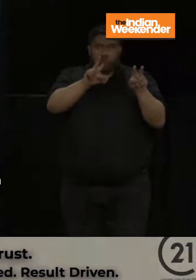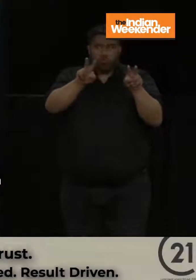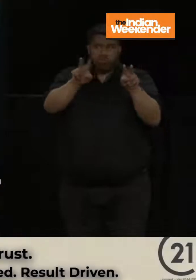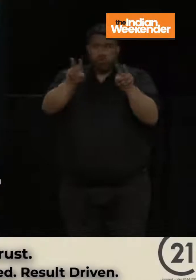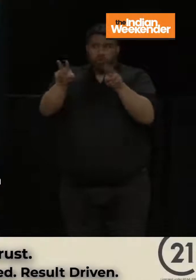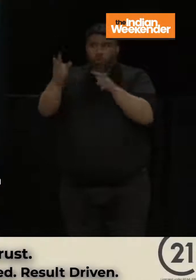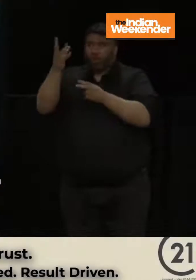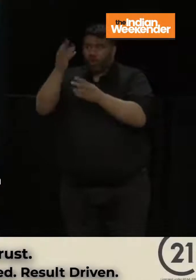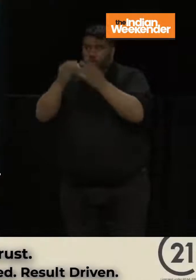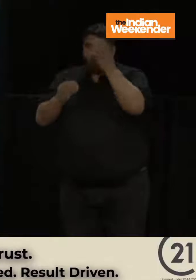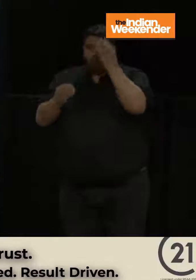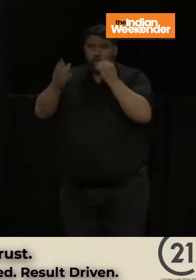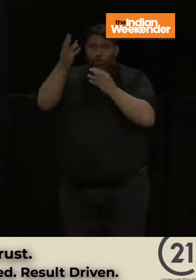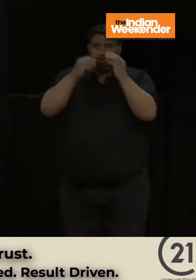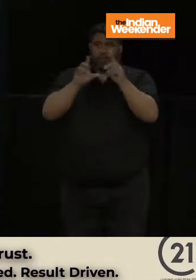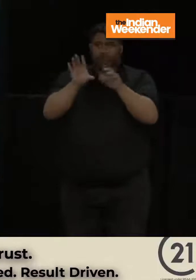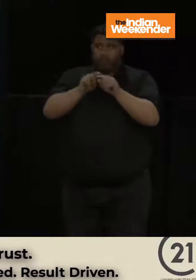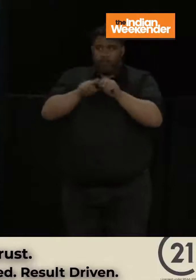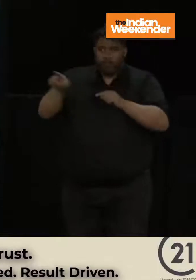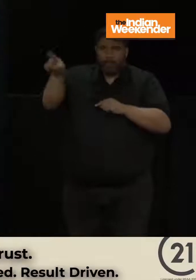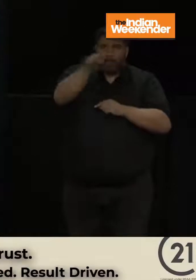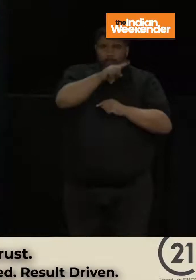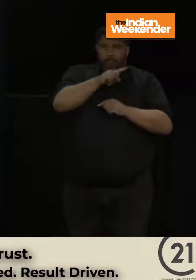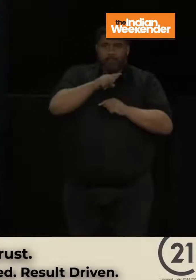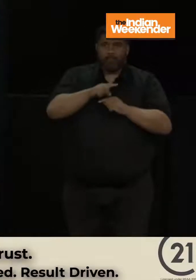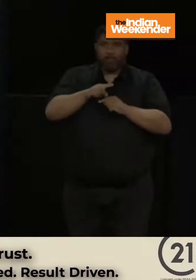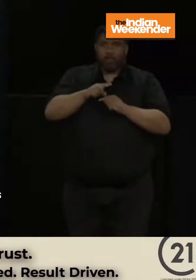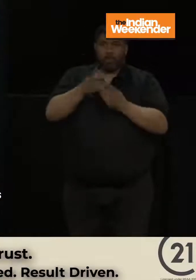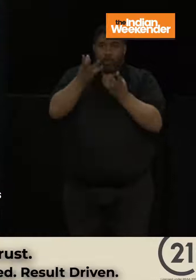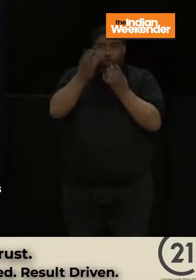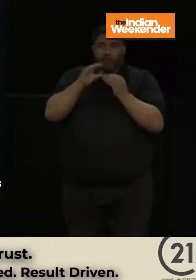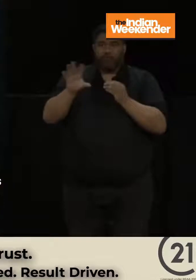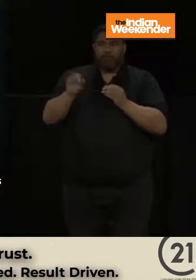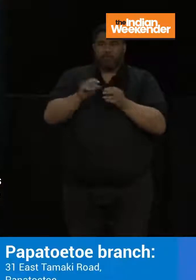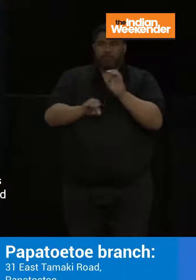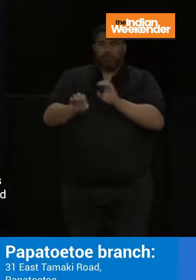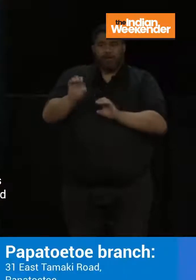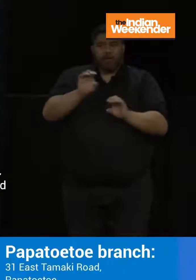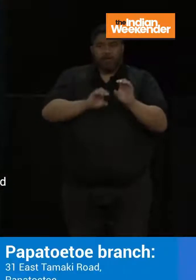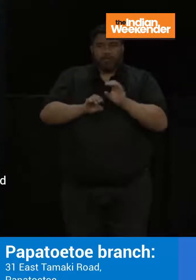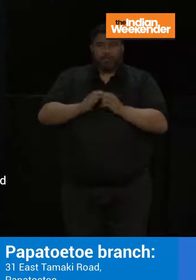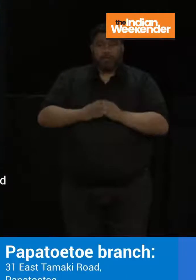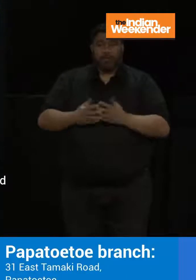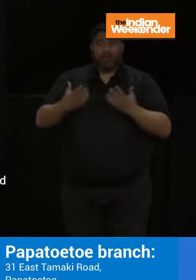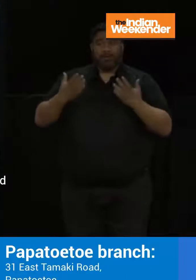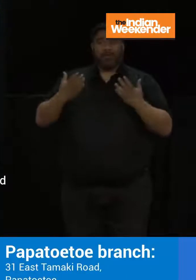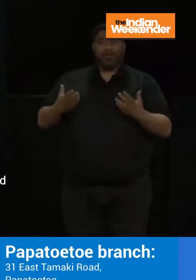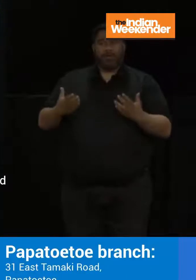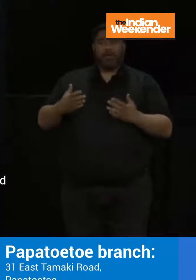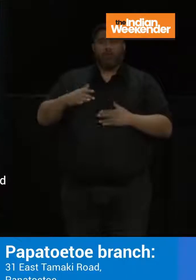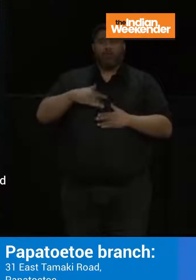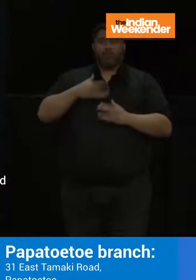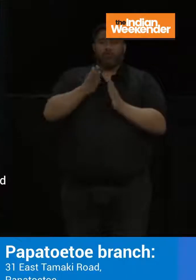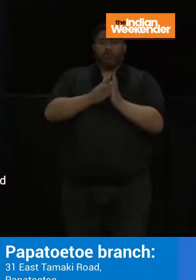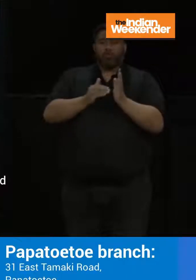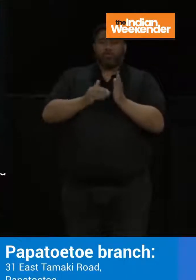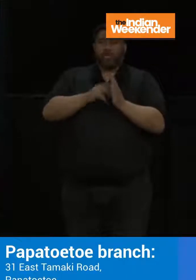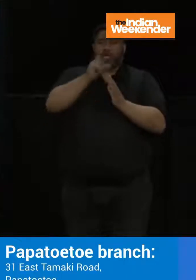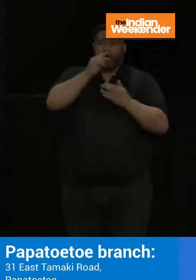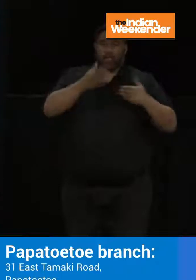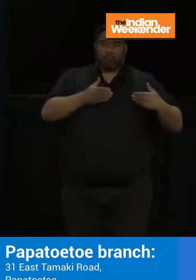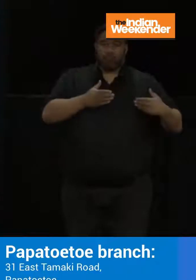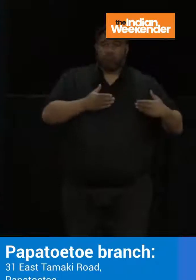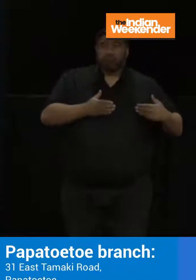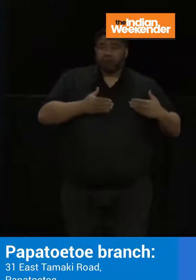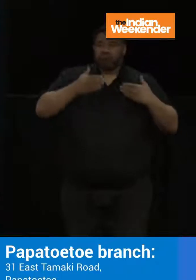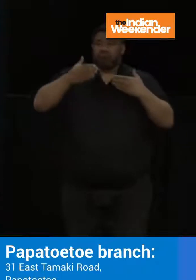we've followed the science closely. As a result, we do now consider that we're able to move to our next phase and that the